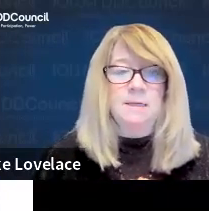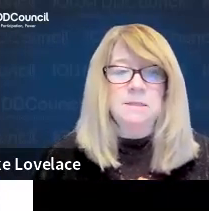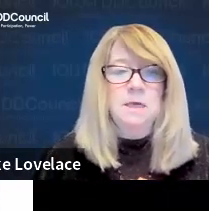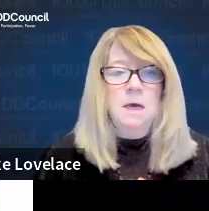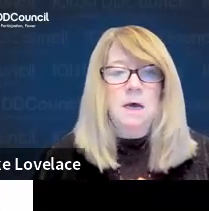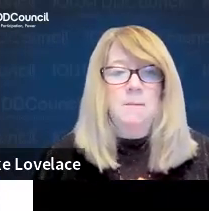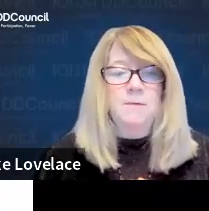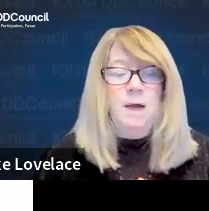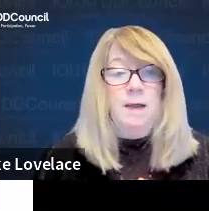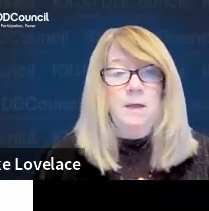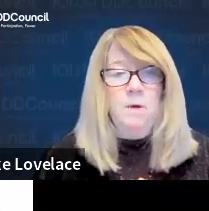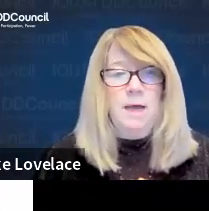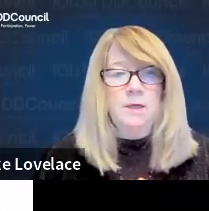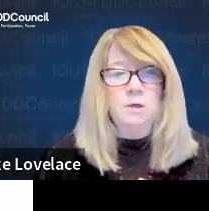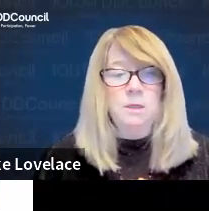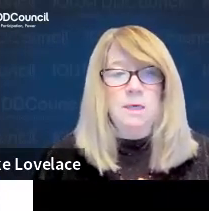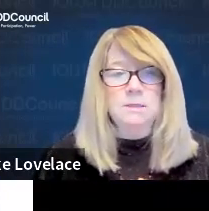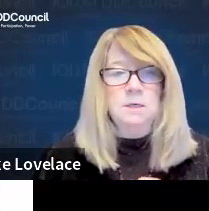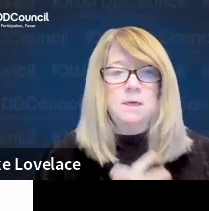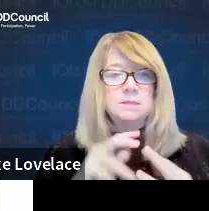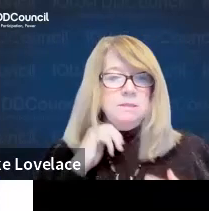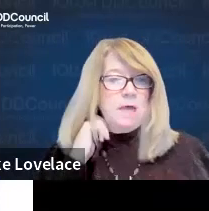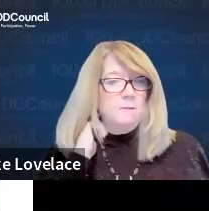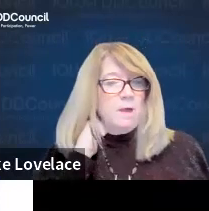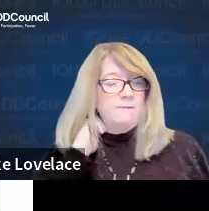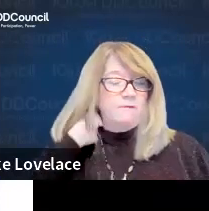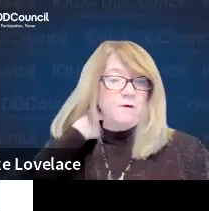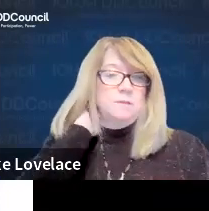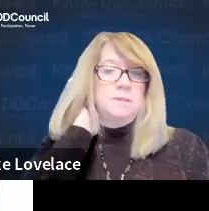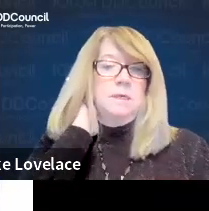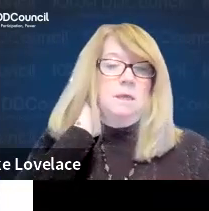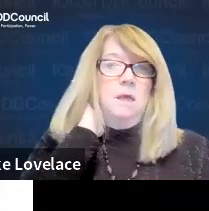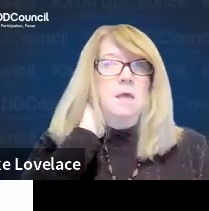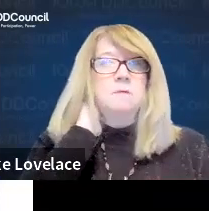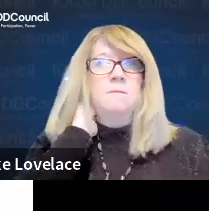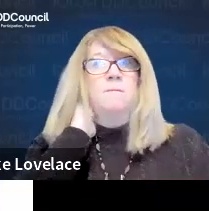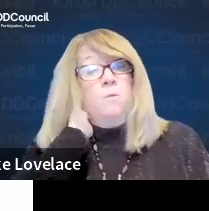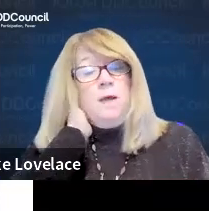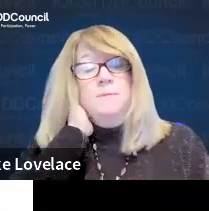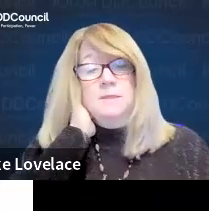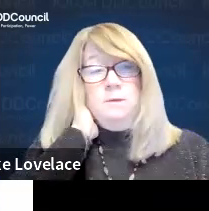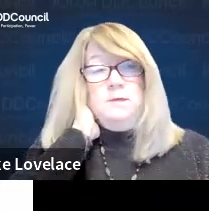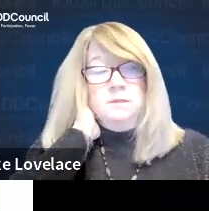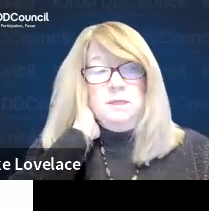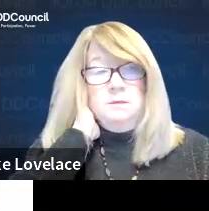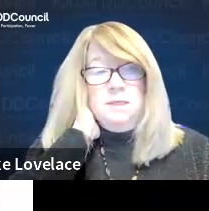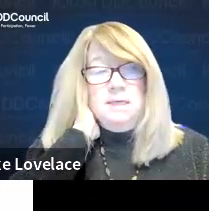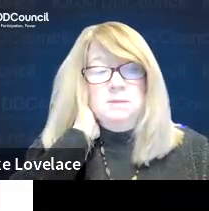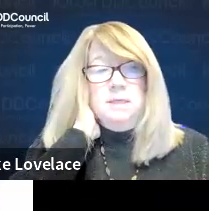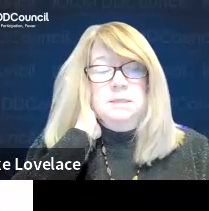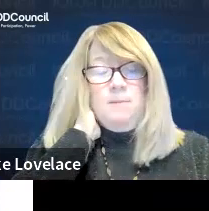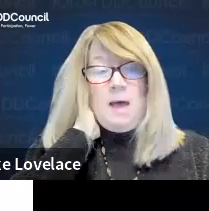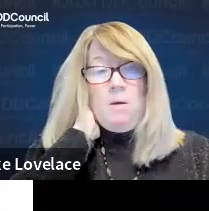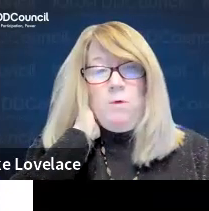in that throughout Iowa actually. And so it's just kind of a way for folks to for one, meet their legislators